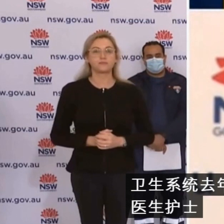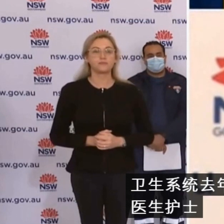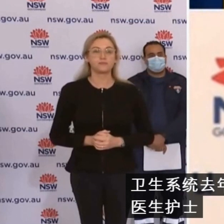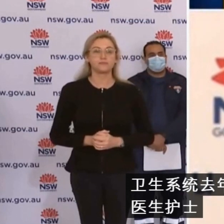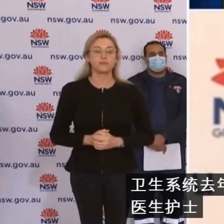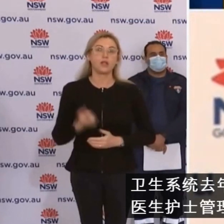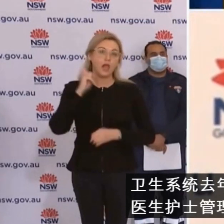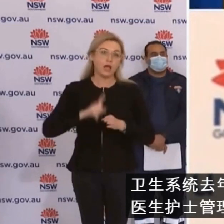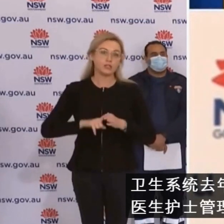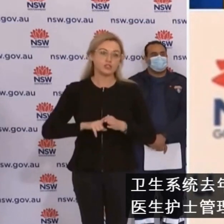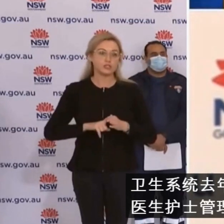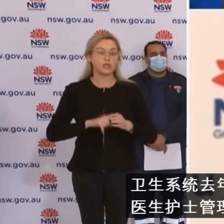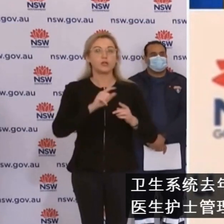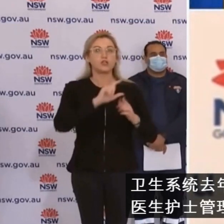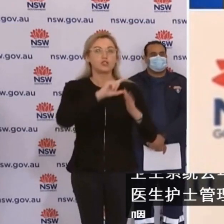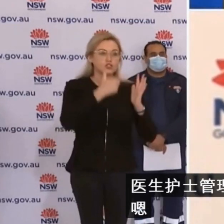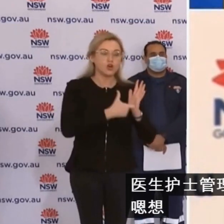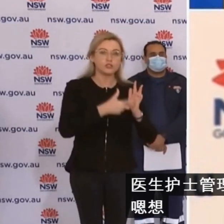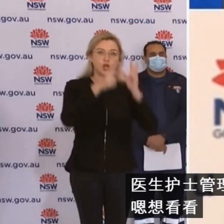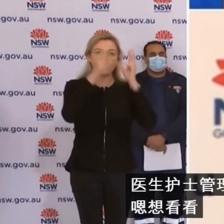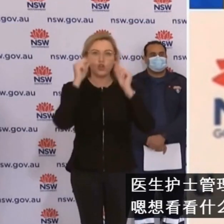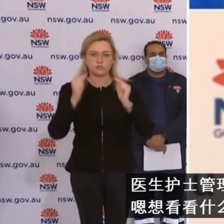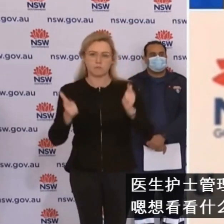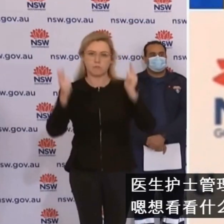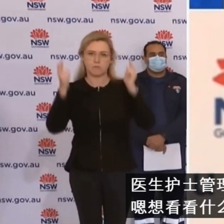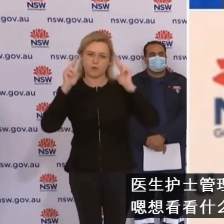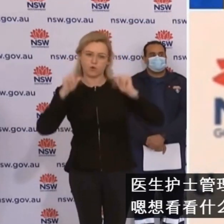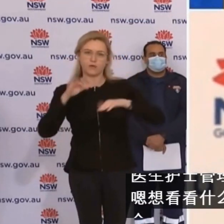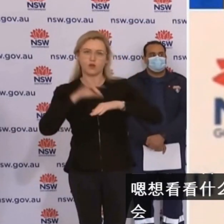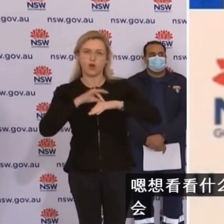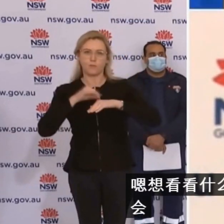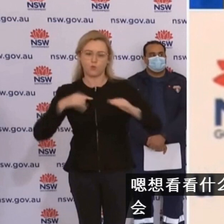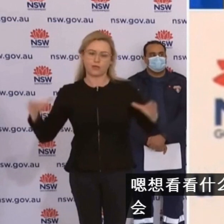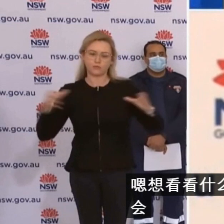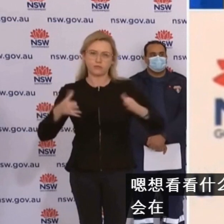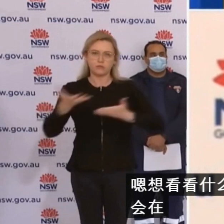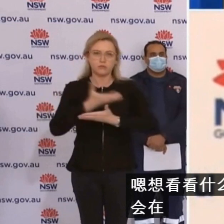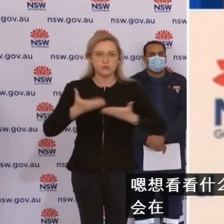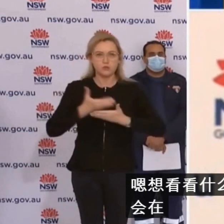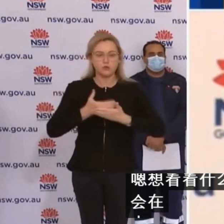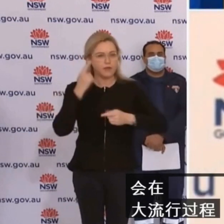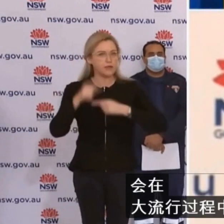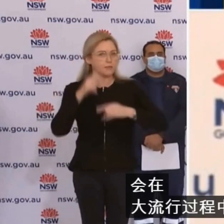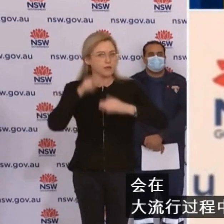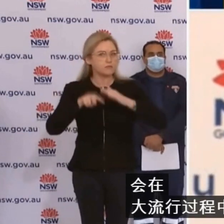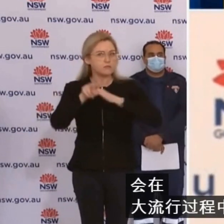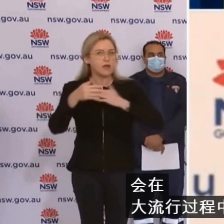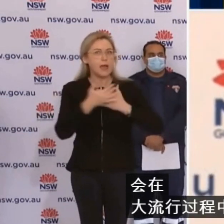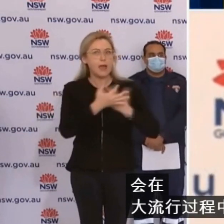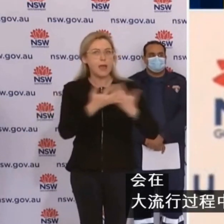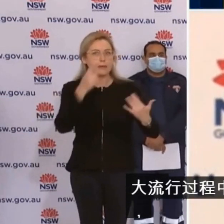doctors, nurses, administrators, looking to see what numbers might come in through the course of the